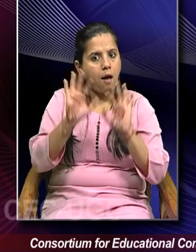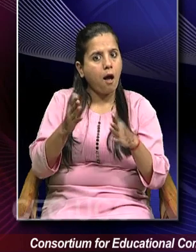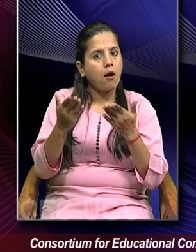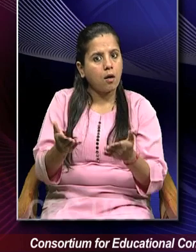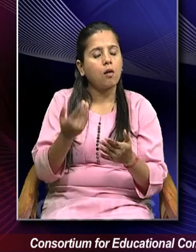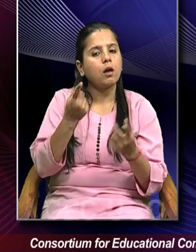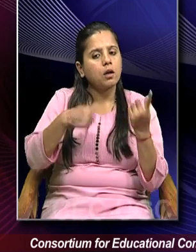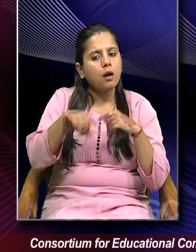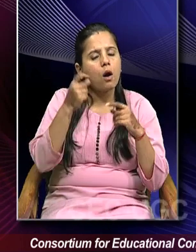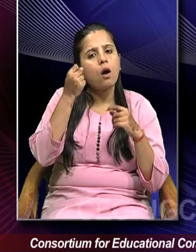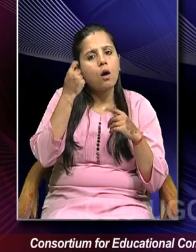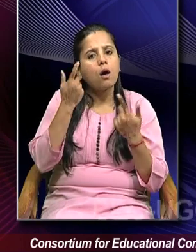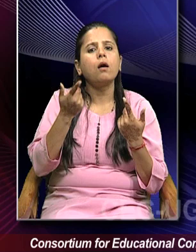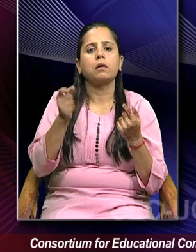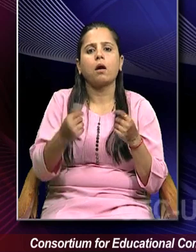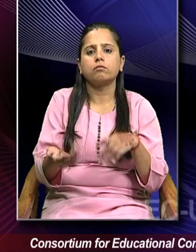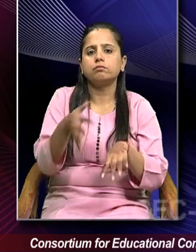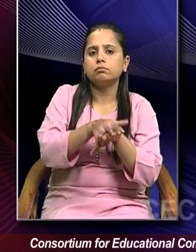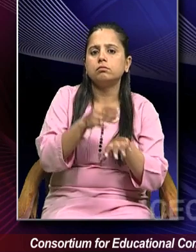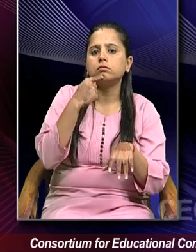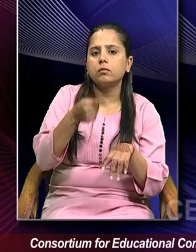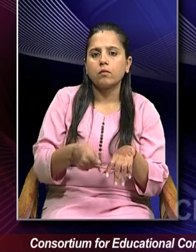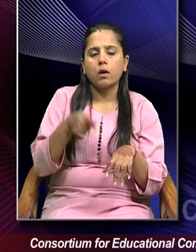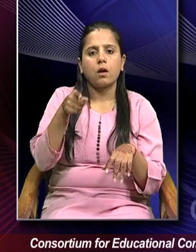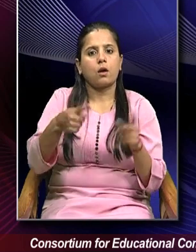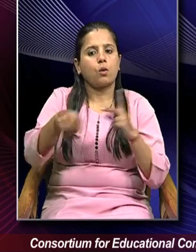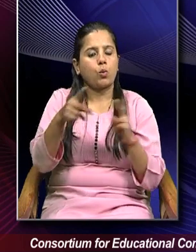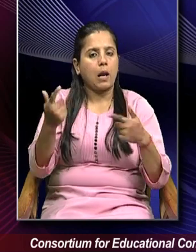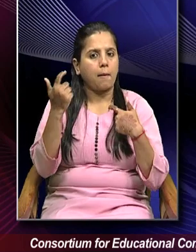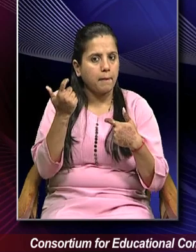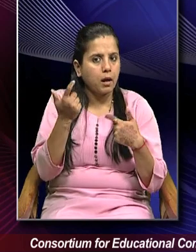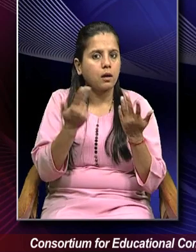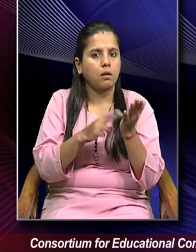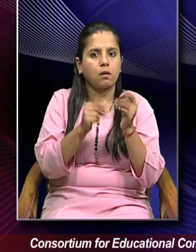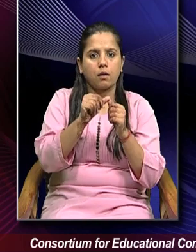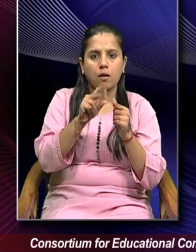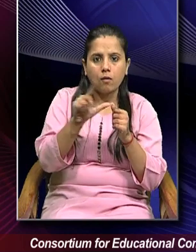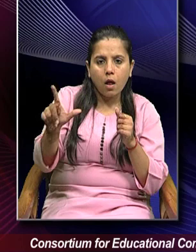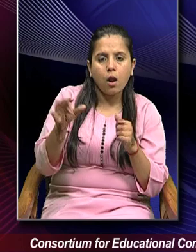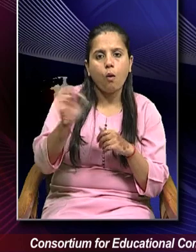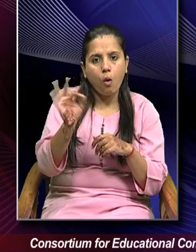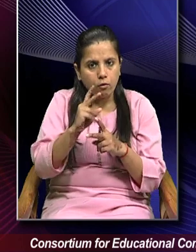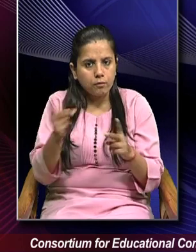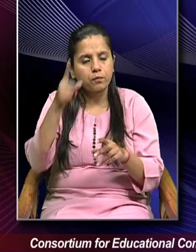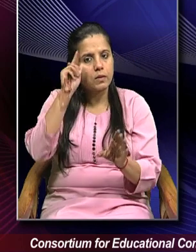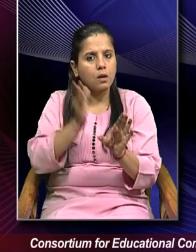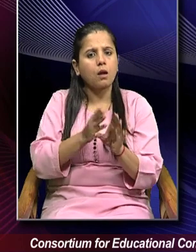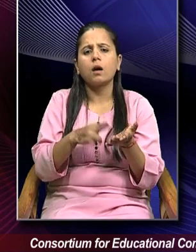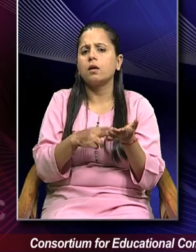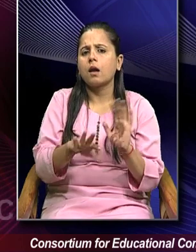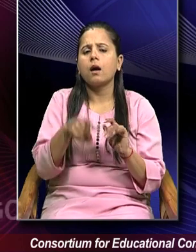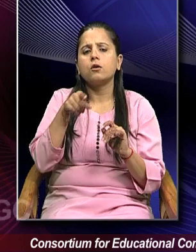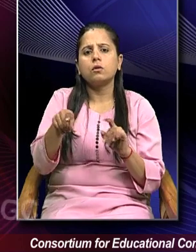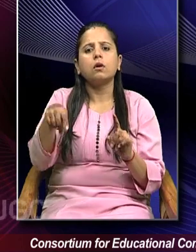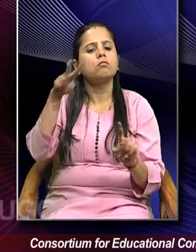tend to understand it, it can be implied as an influential body of military and naval officers whose psychology was naturally colored